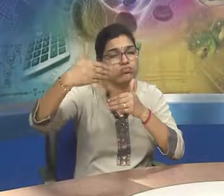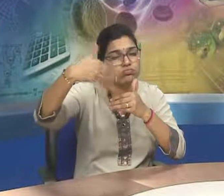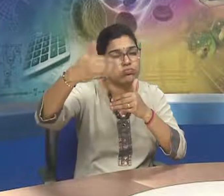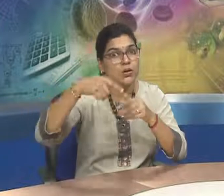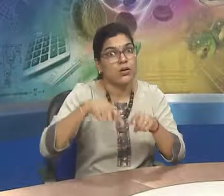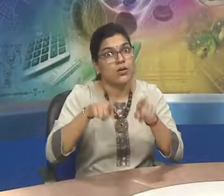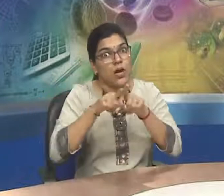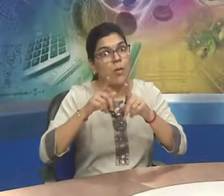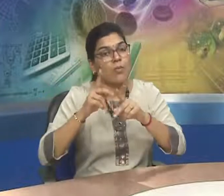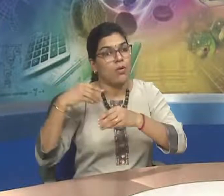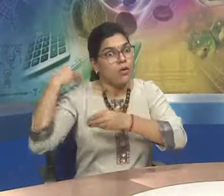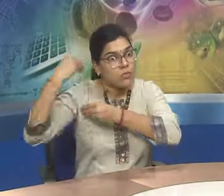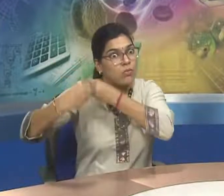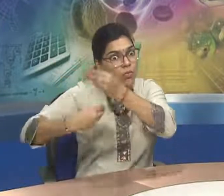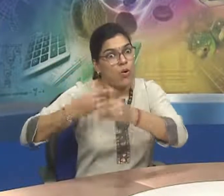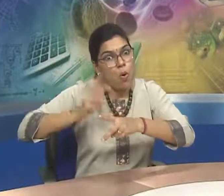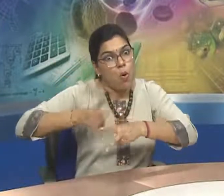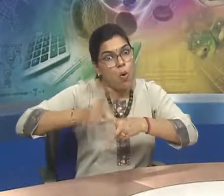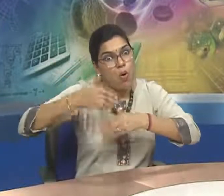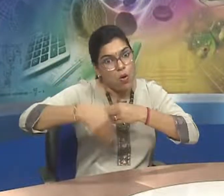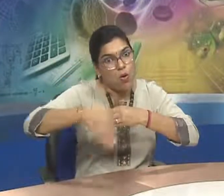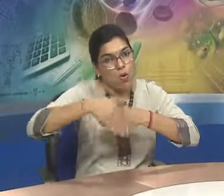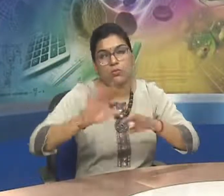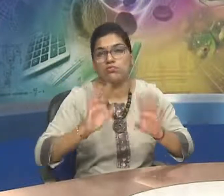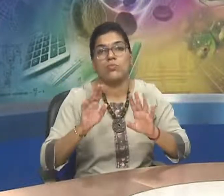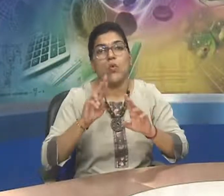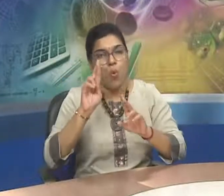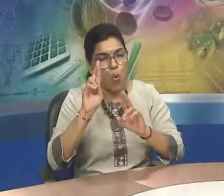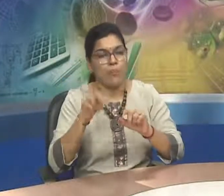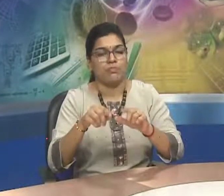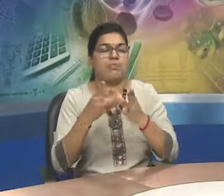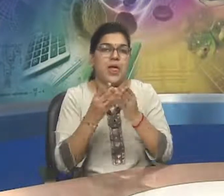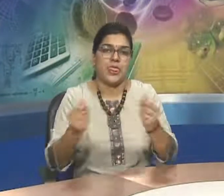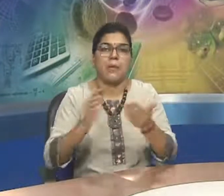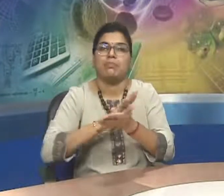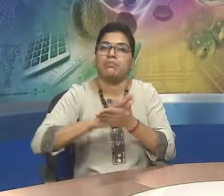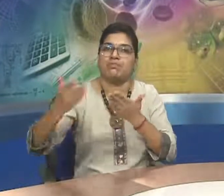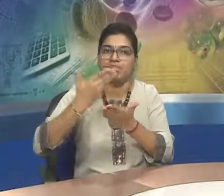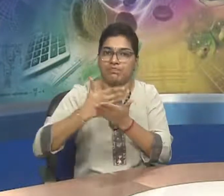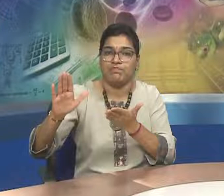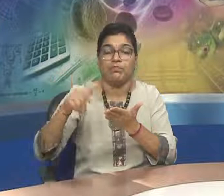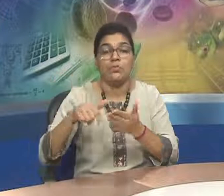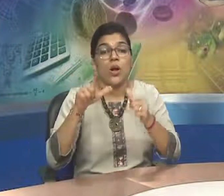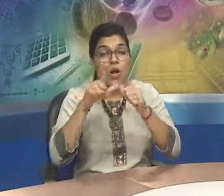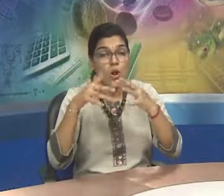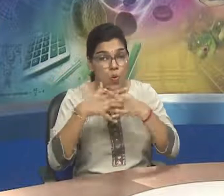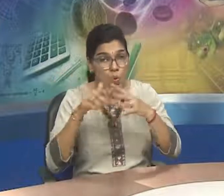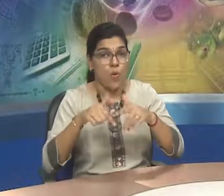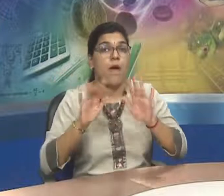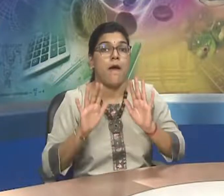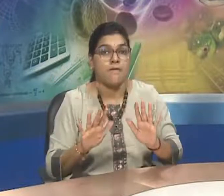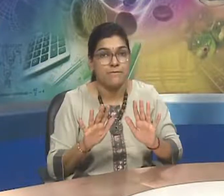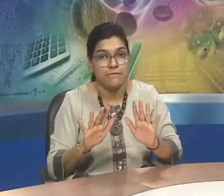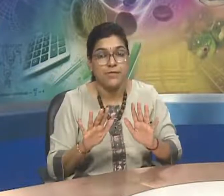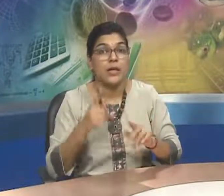untouchability has been abolished since long time, and now it has been made